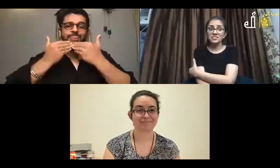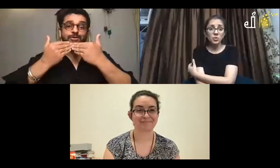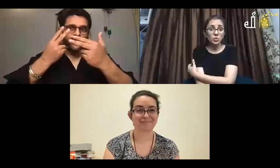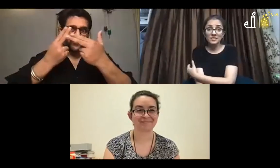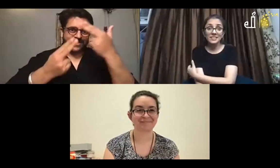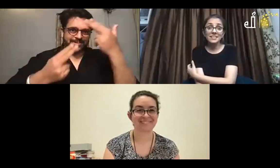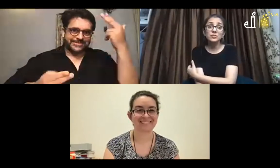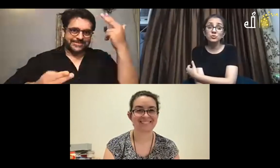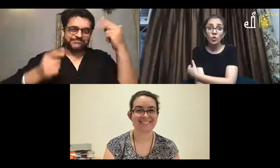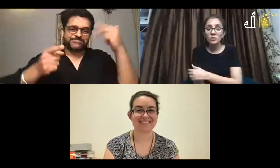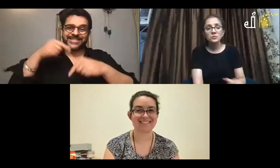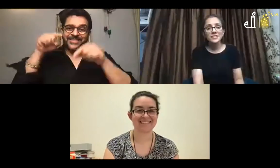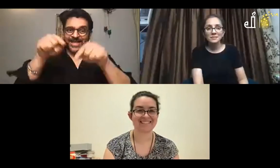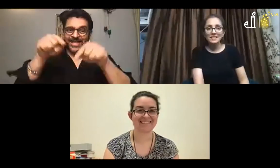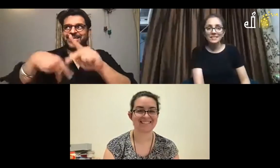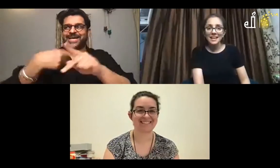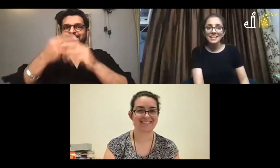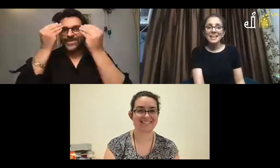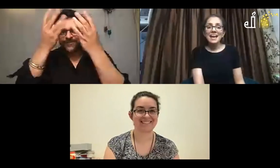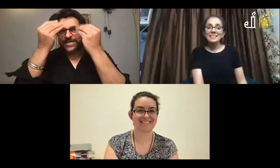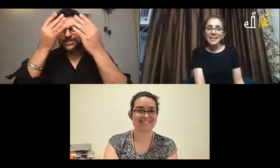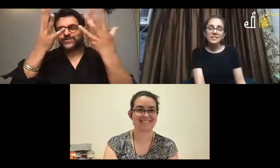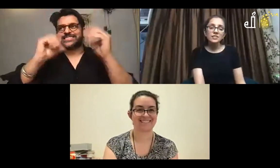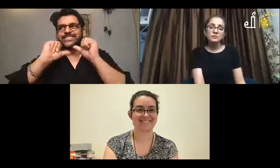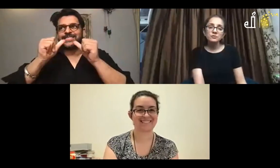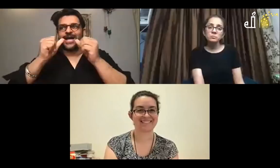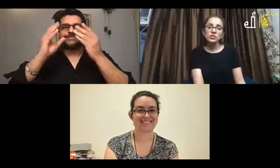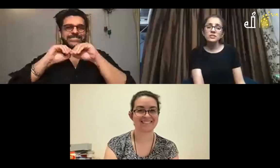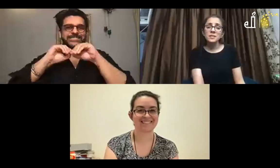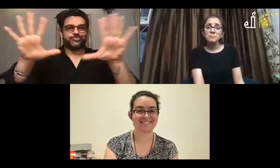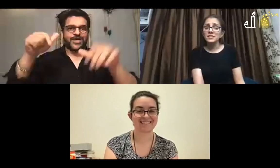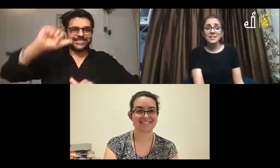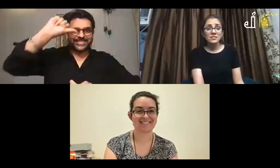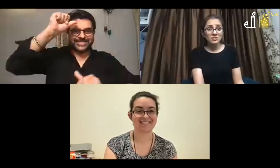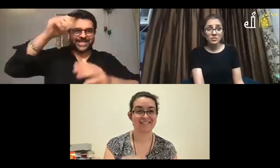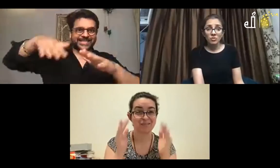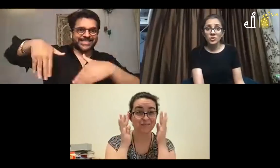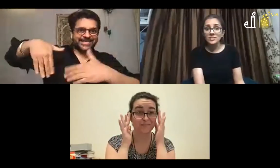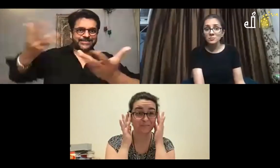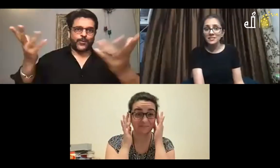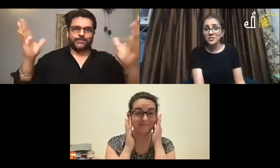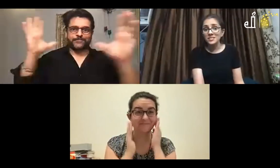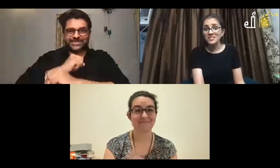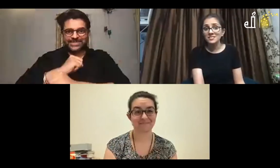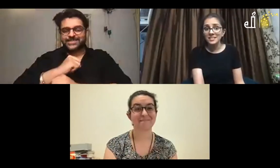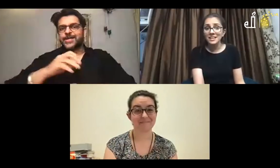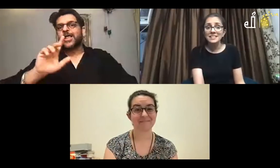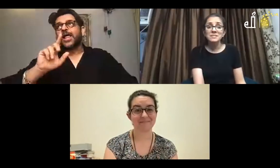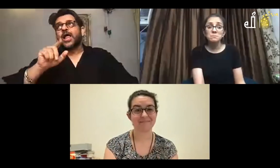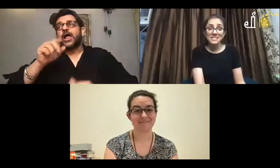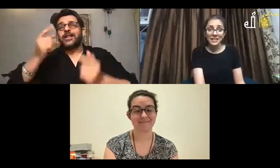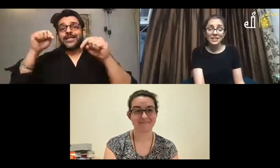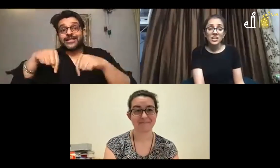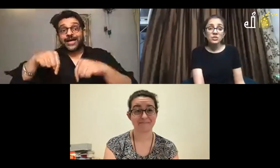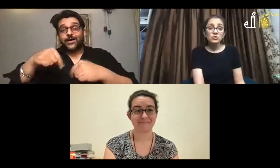Right, totally. Thank you so much for explaining that. And that kind of information is something that's, not spread across here in India and